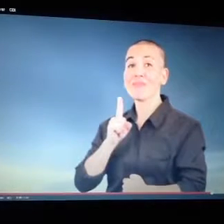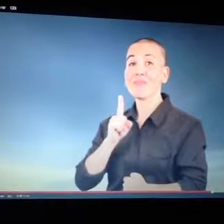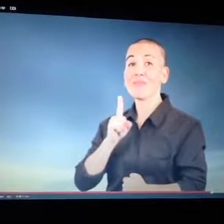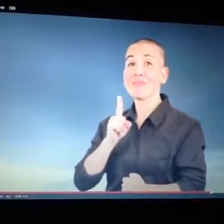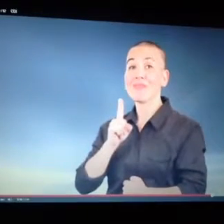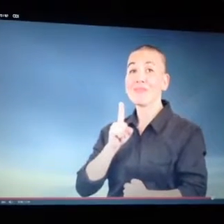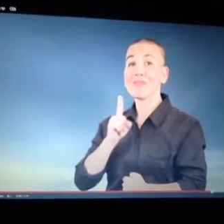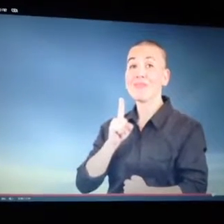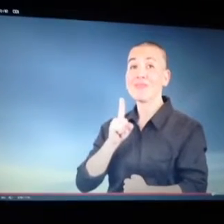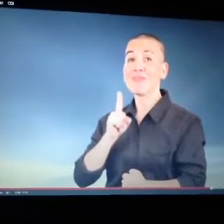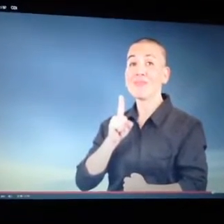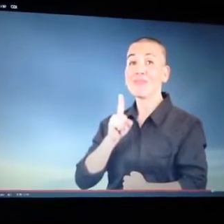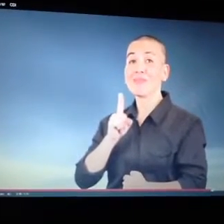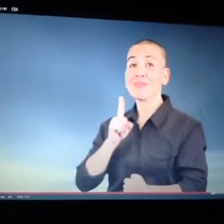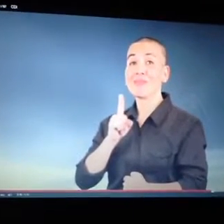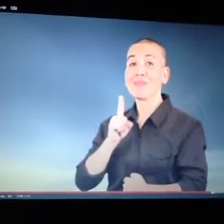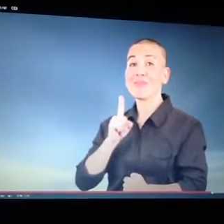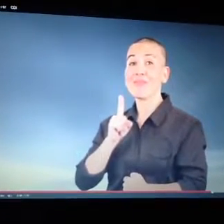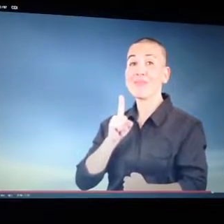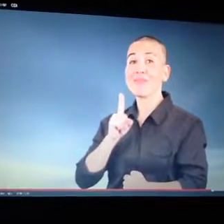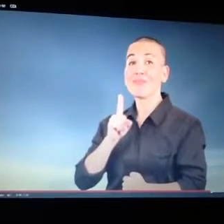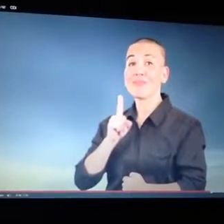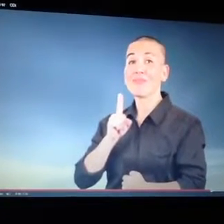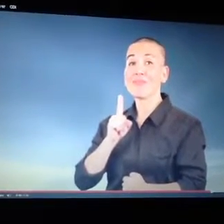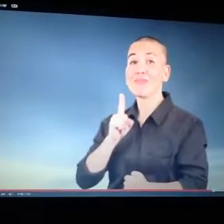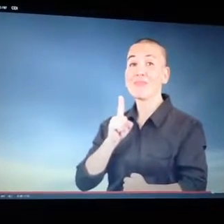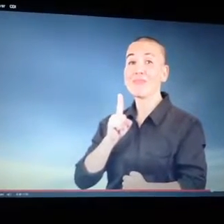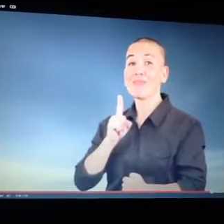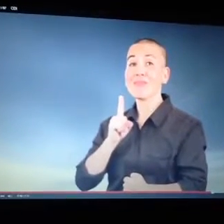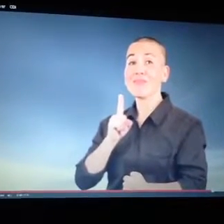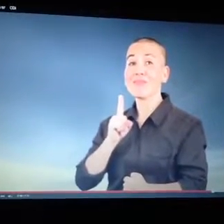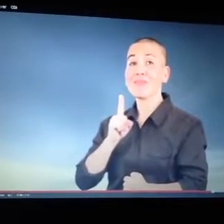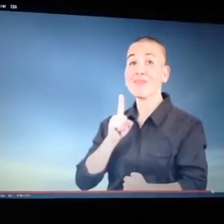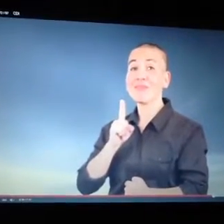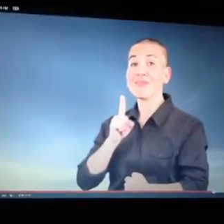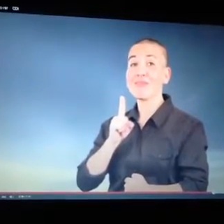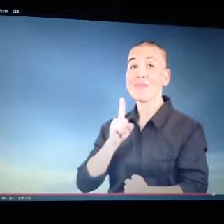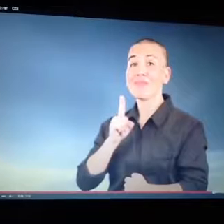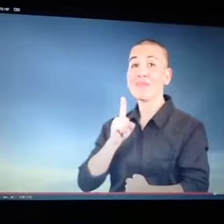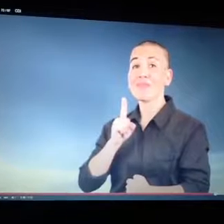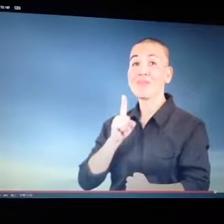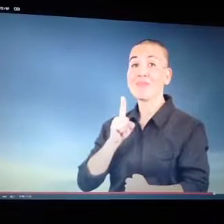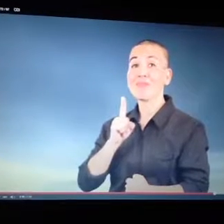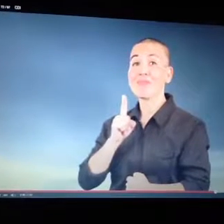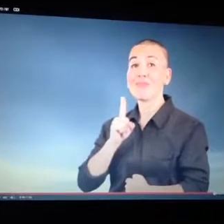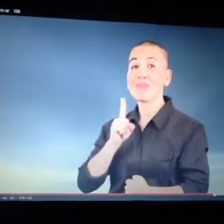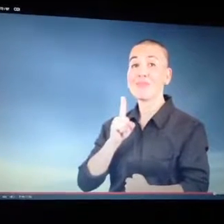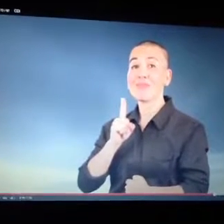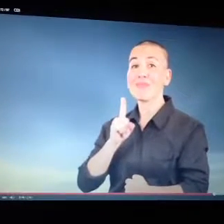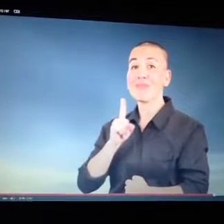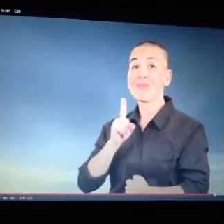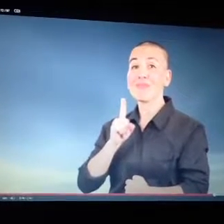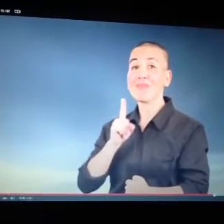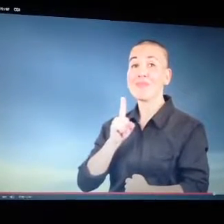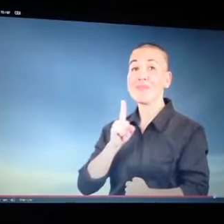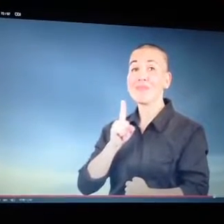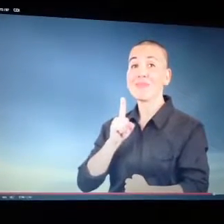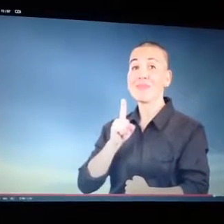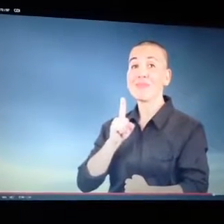A CDI would be brought into that situation and would team with the interpreter to help, and those responsibilities, that weight would be put on